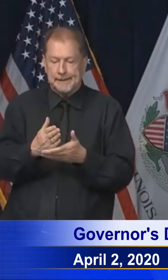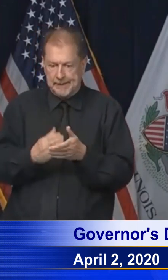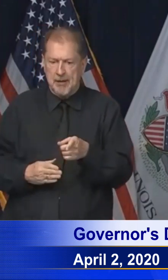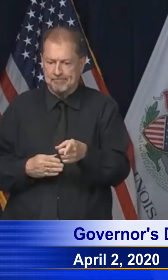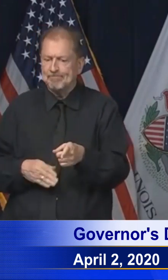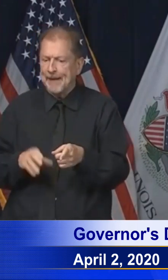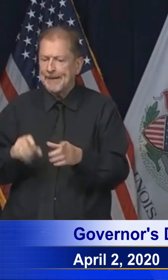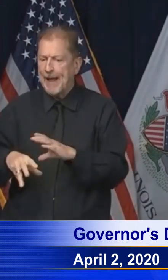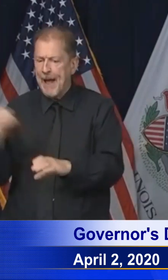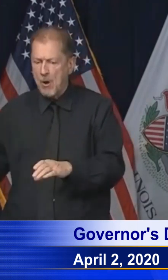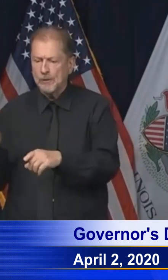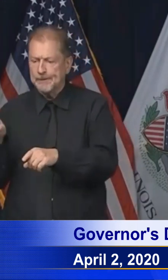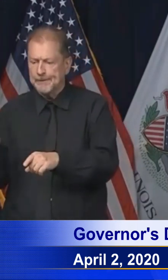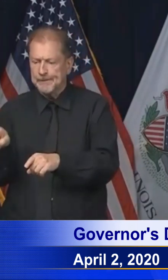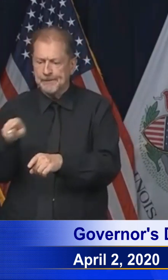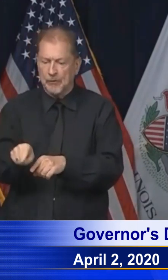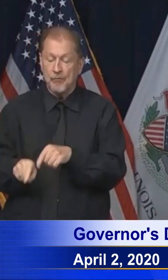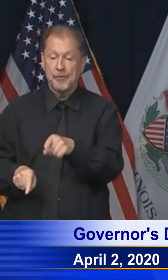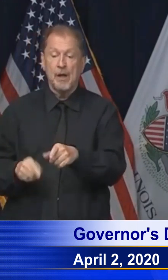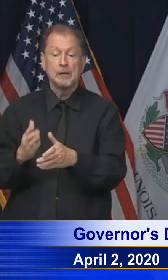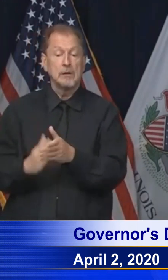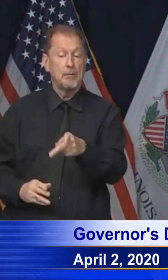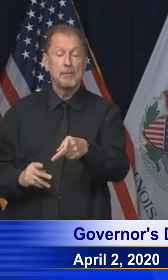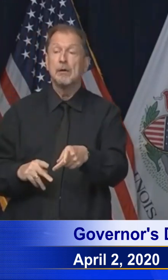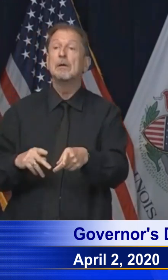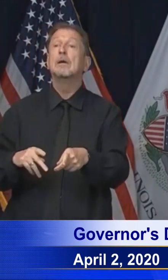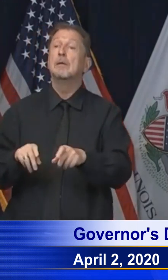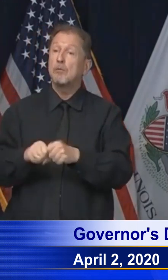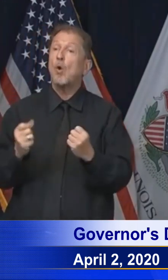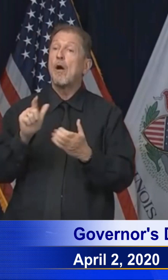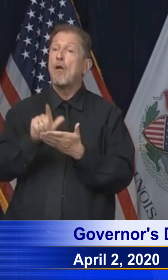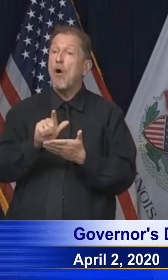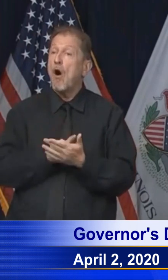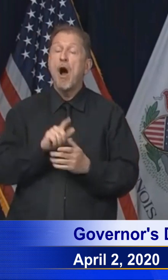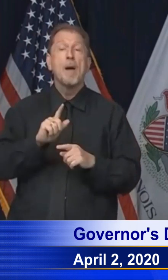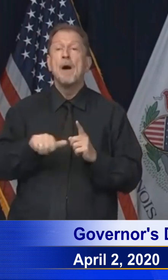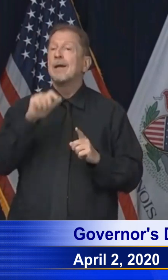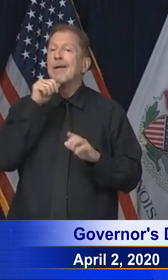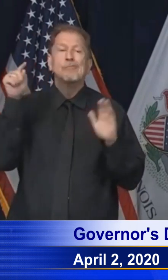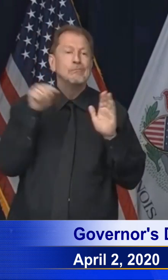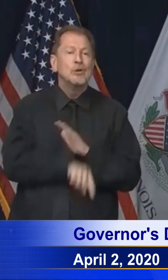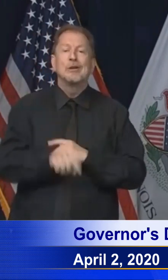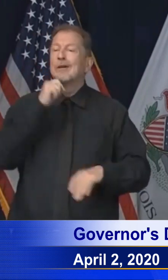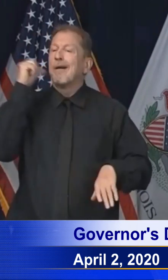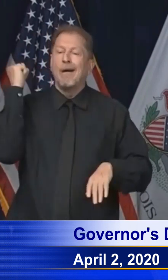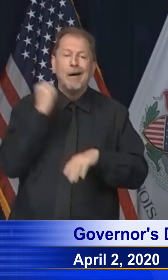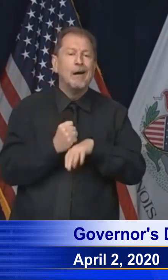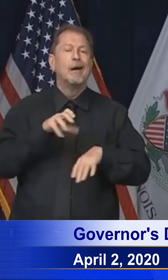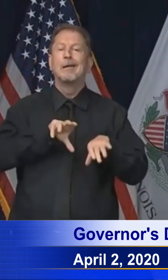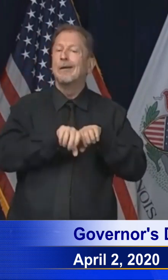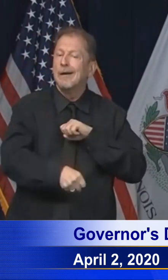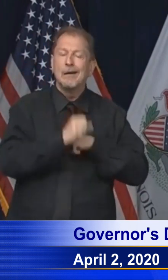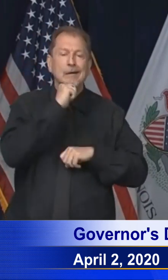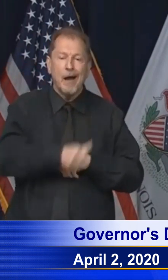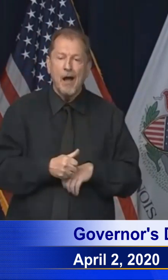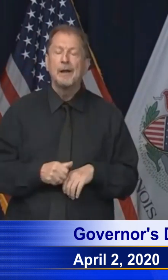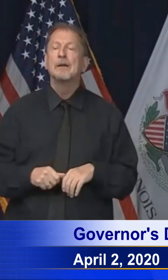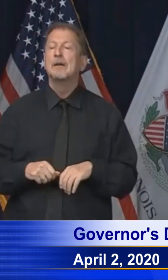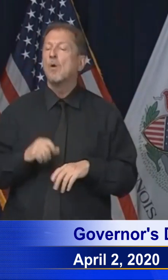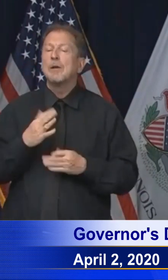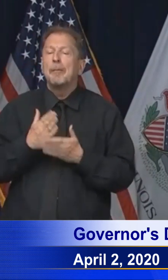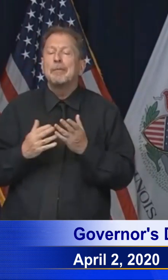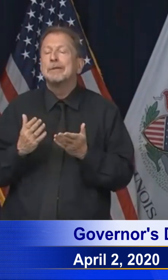at cases of nonviolent offenders who were, for example, retail shoplifters who are serving relatively